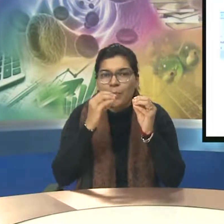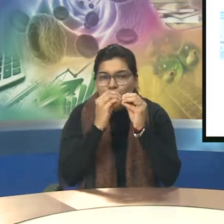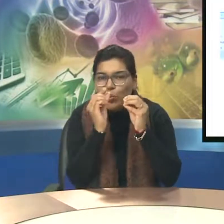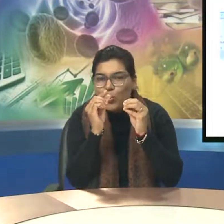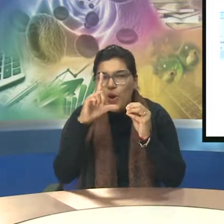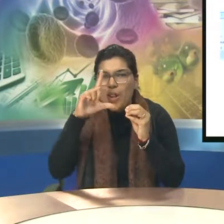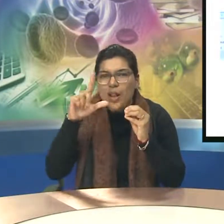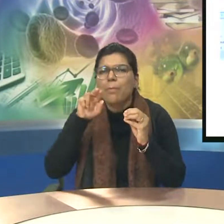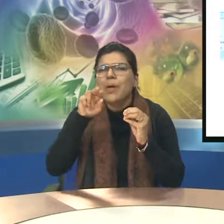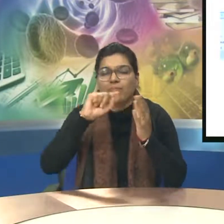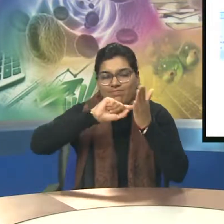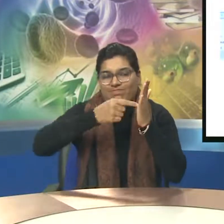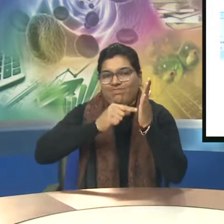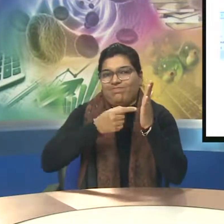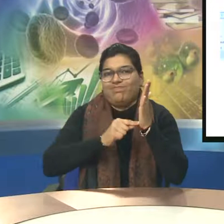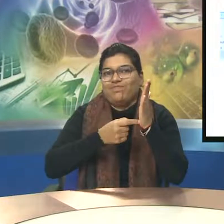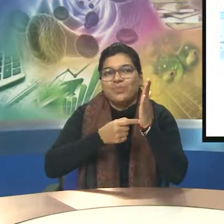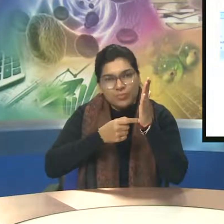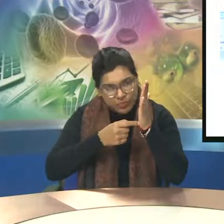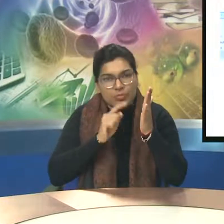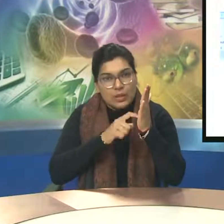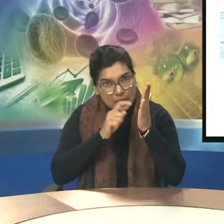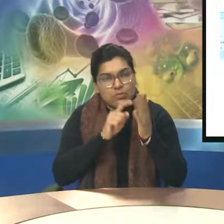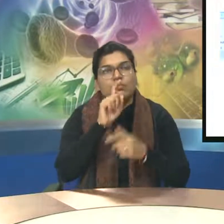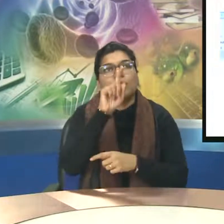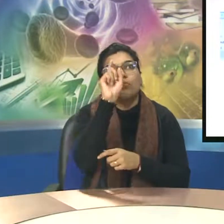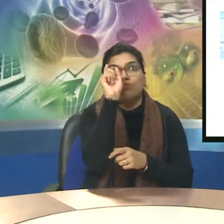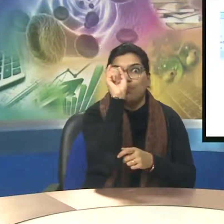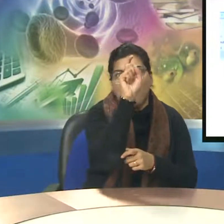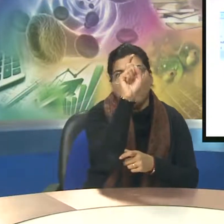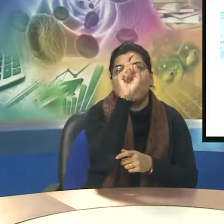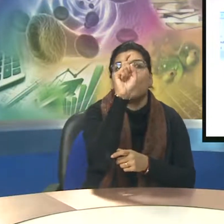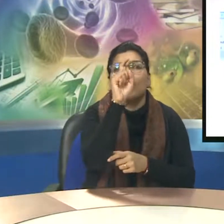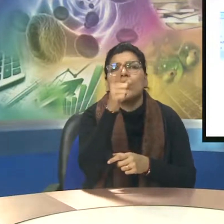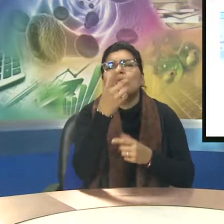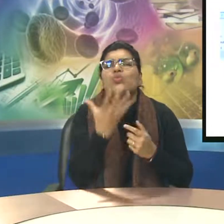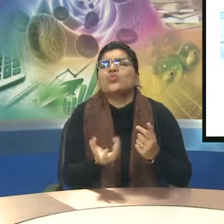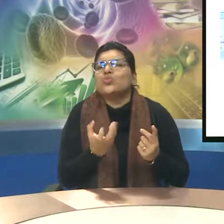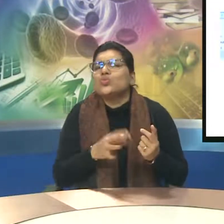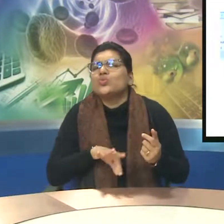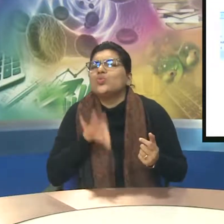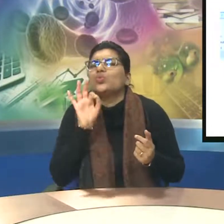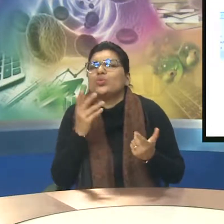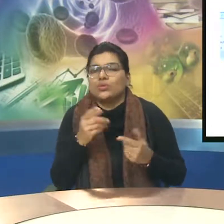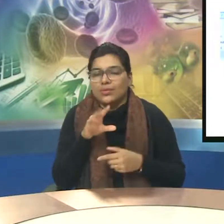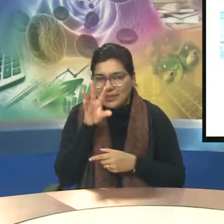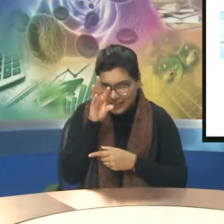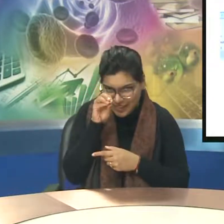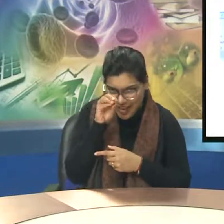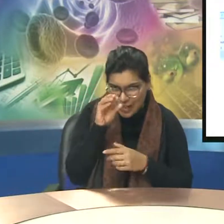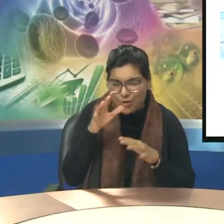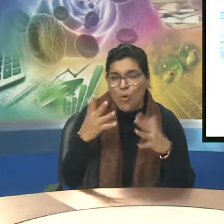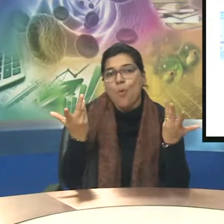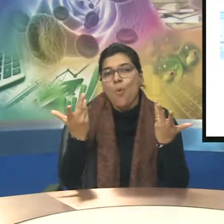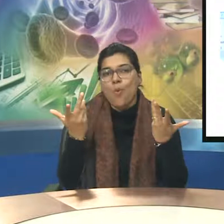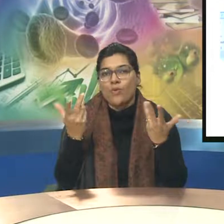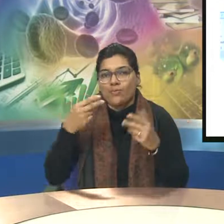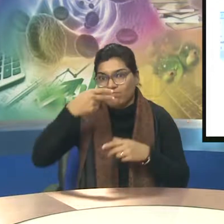You have to choose the desired paragraph or select the area from where you want to put